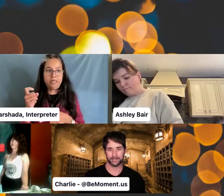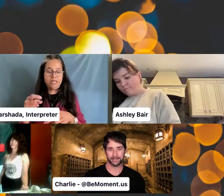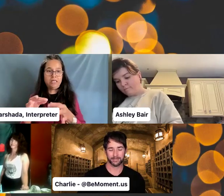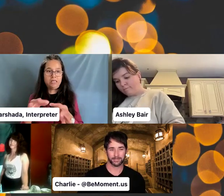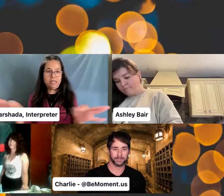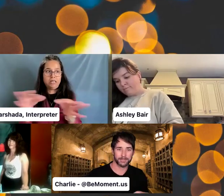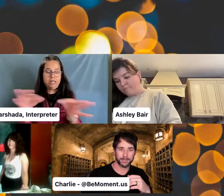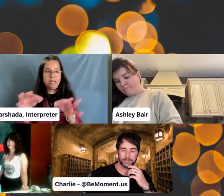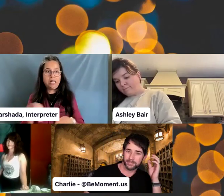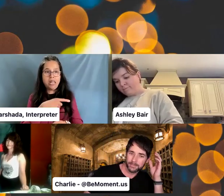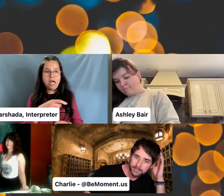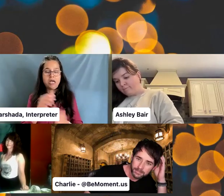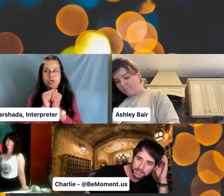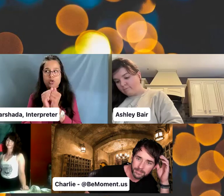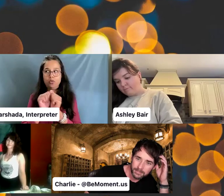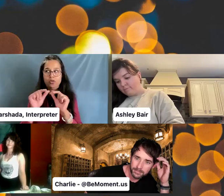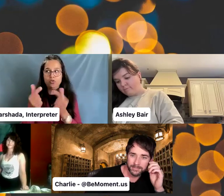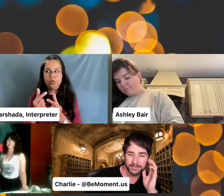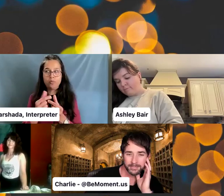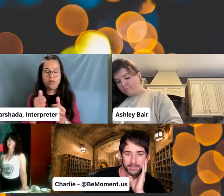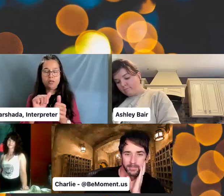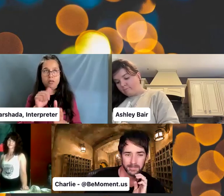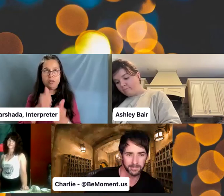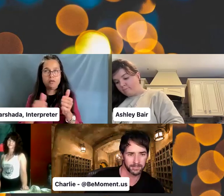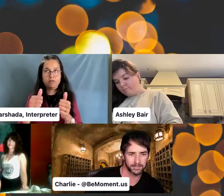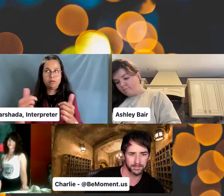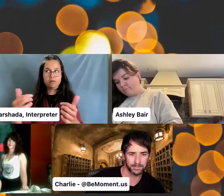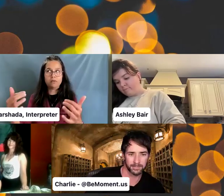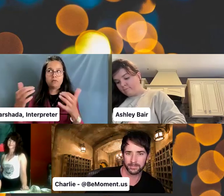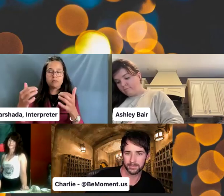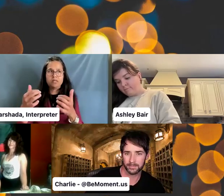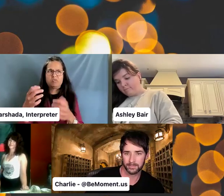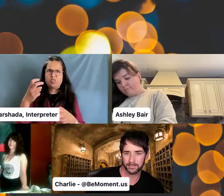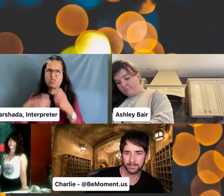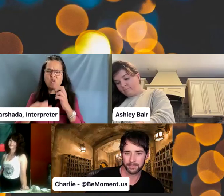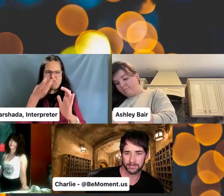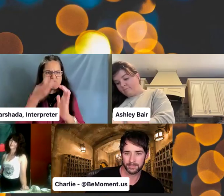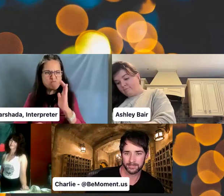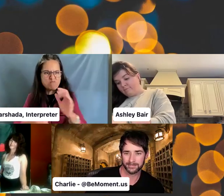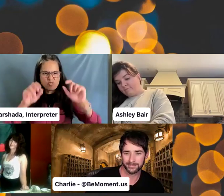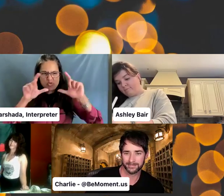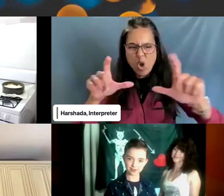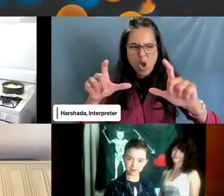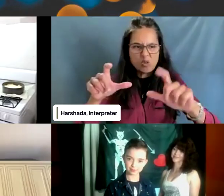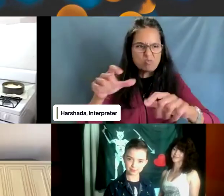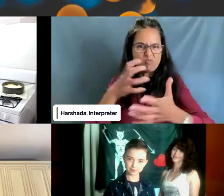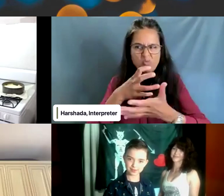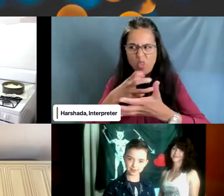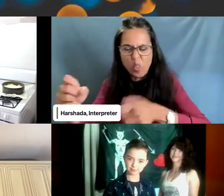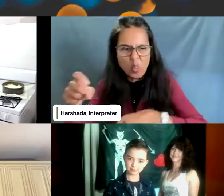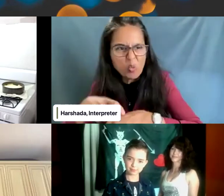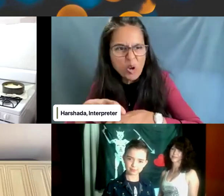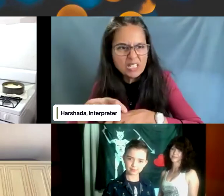all together with the group, and it was like this intense shot. It was all planned, and we were running out of time, and they were zooming back,